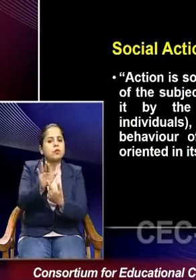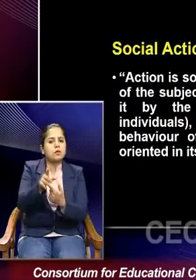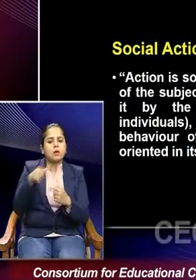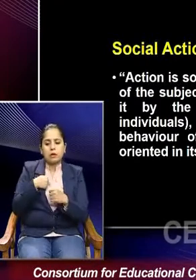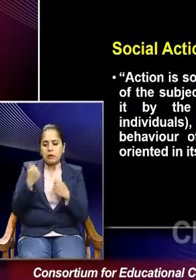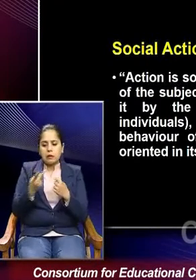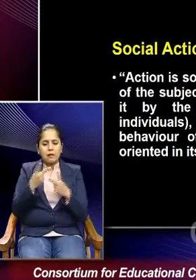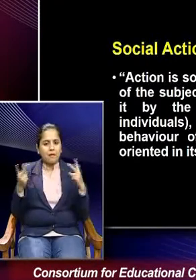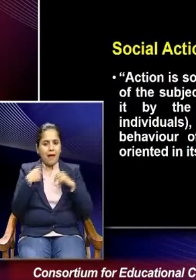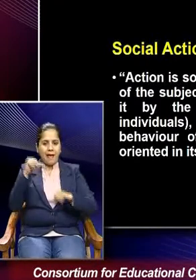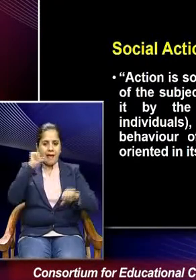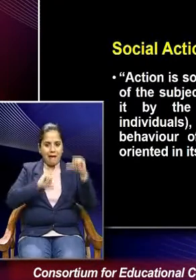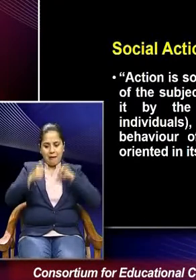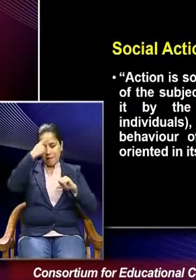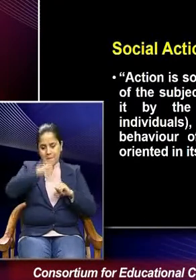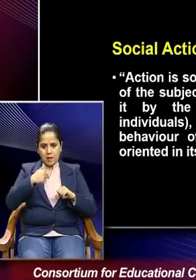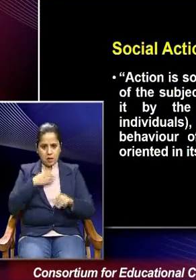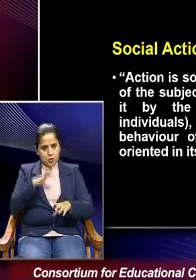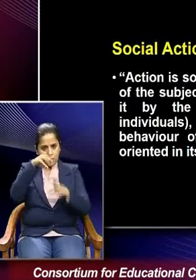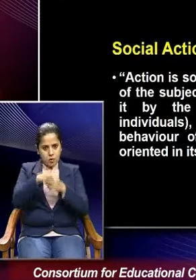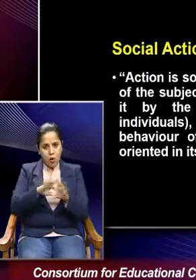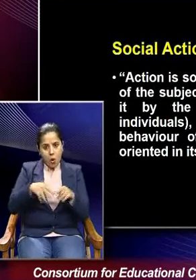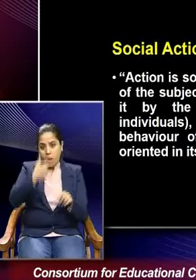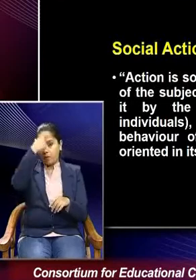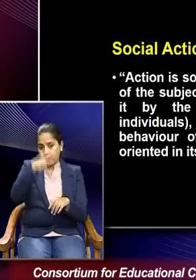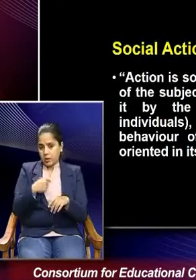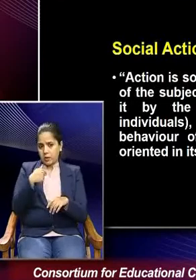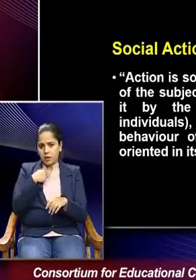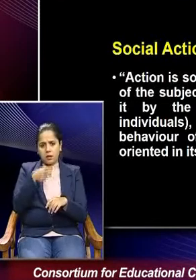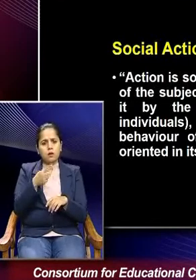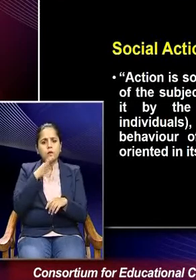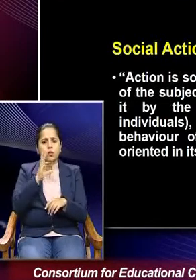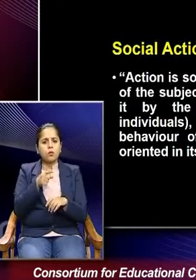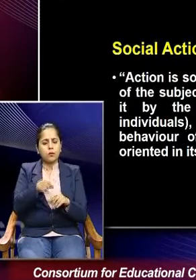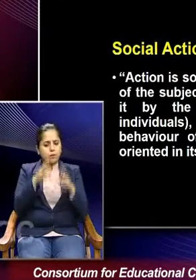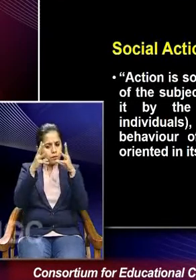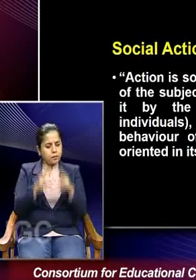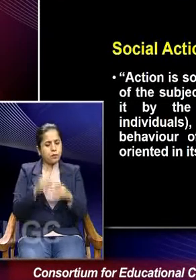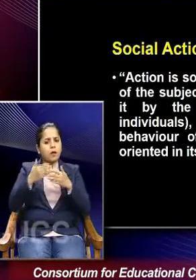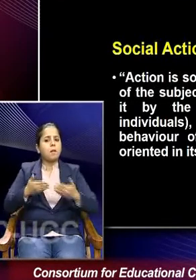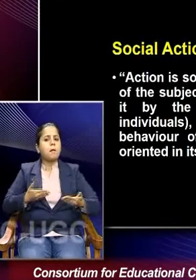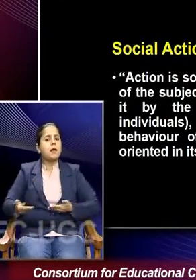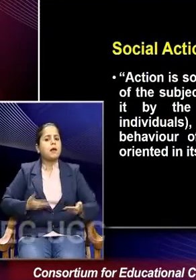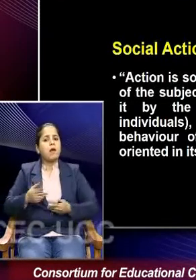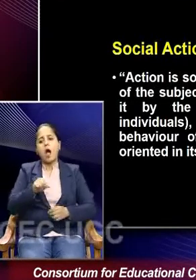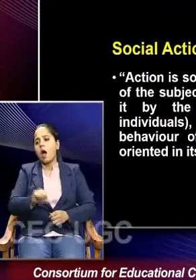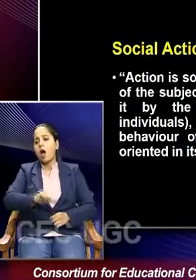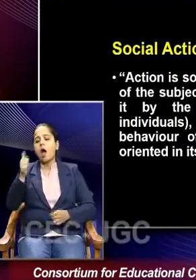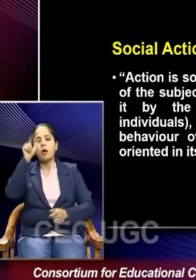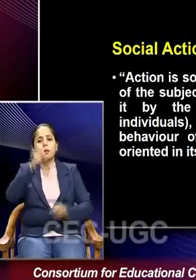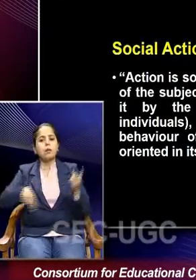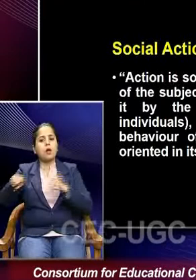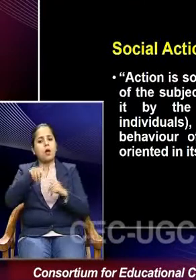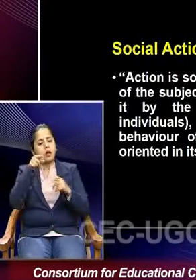acting individual or individuals, it takes account of the behavior of other and